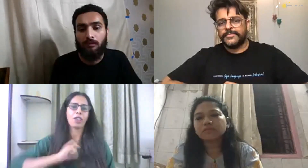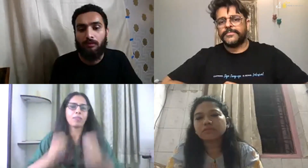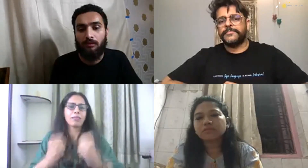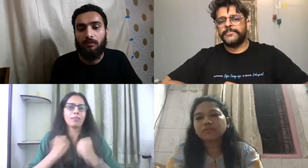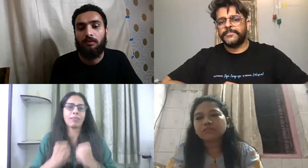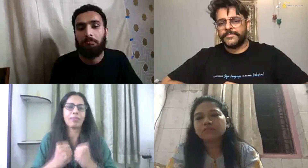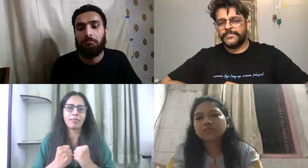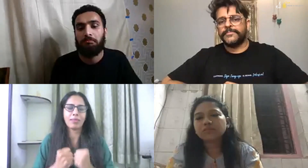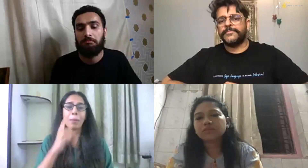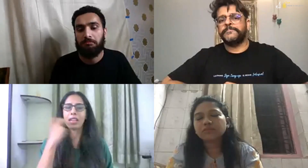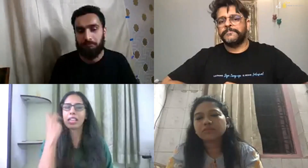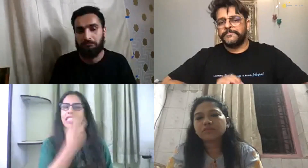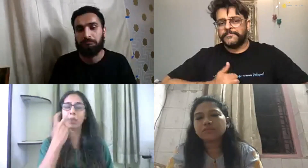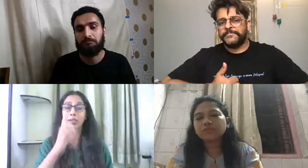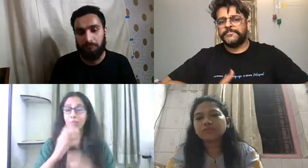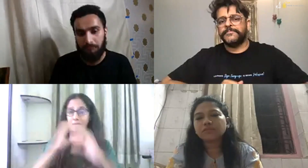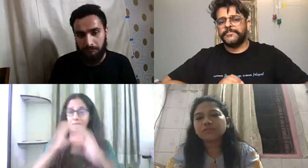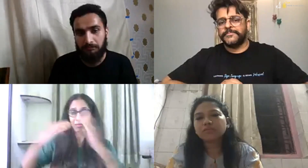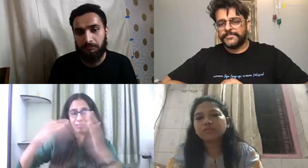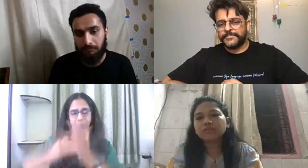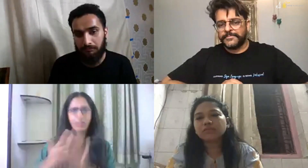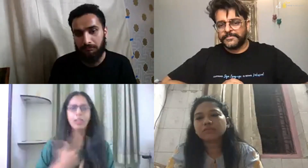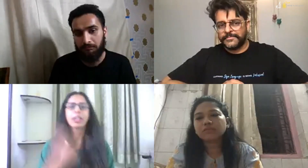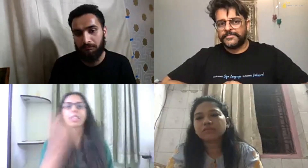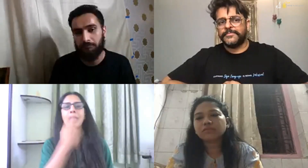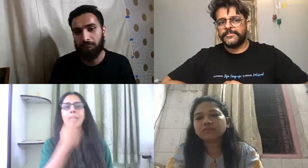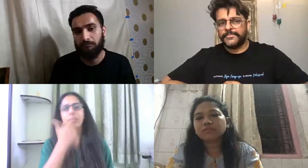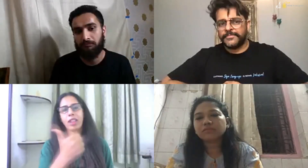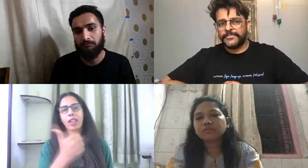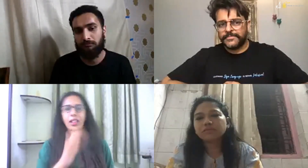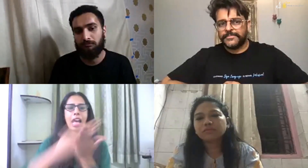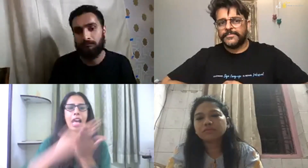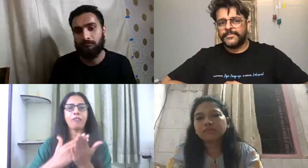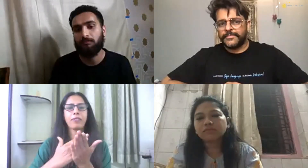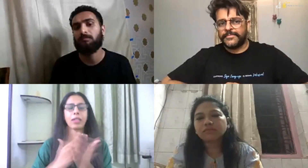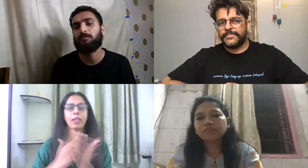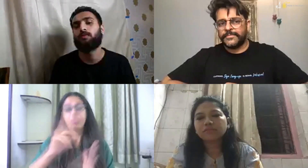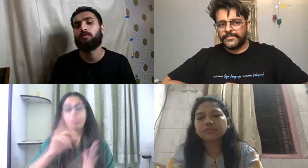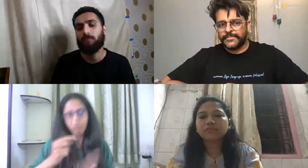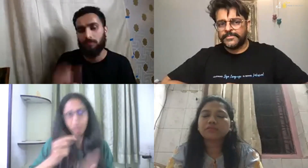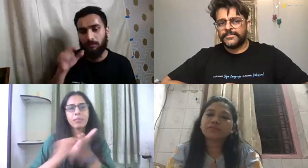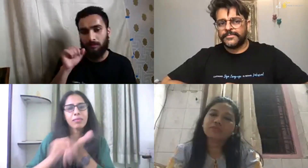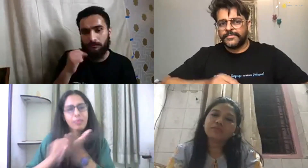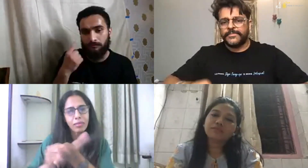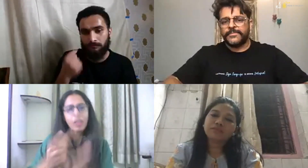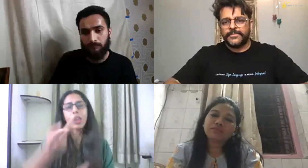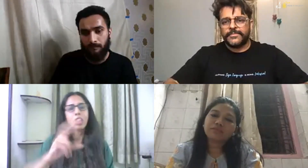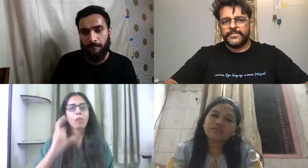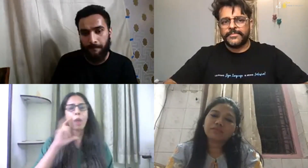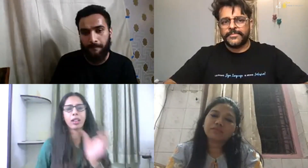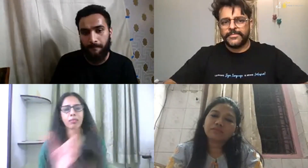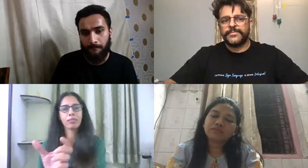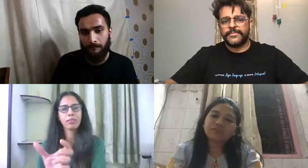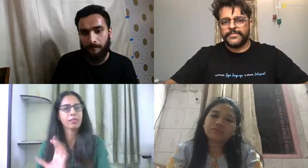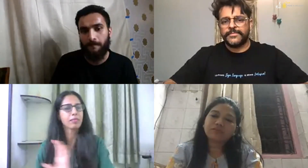So then later on I made pamphlets and all. But the communication challenges, I could lip